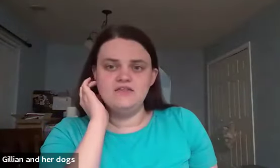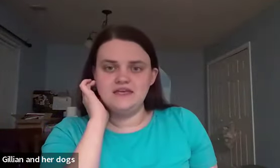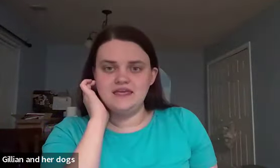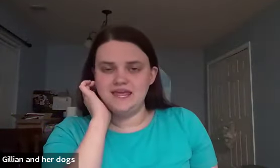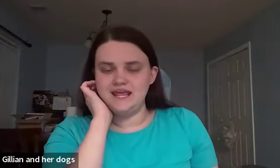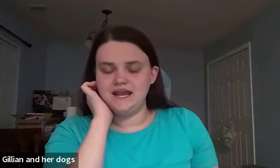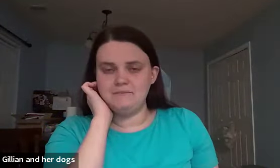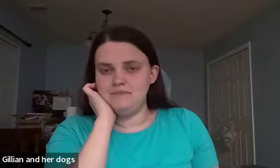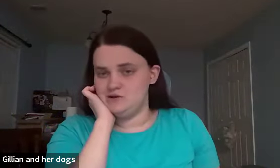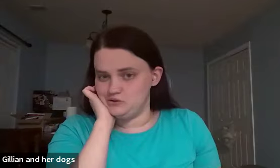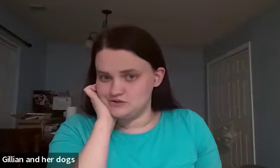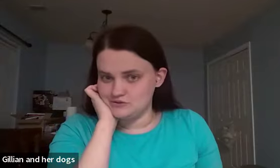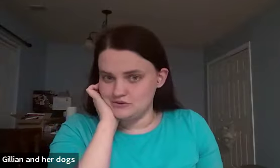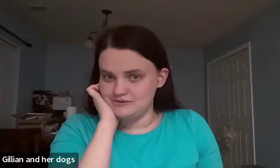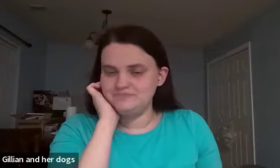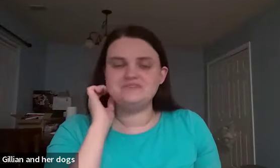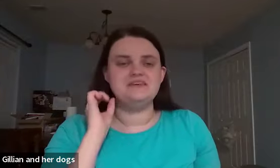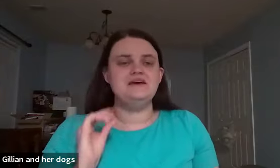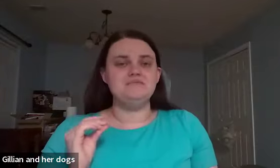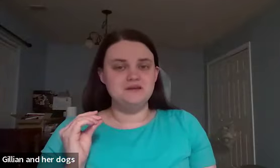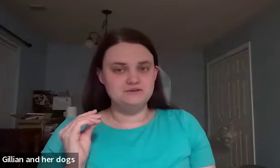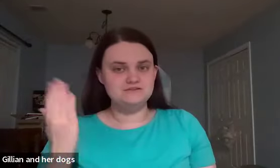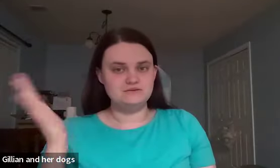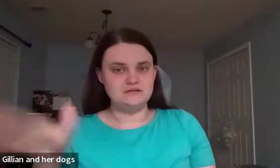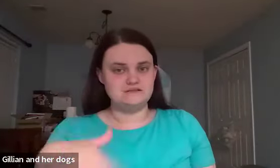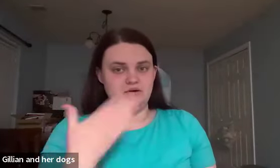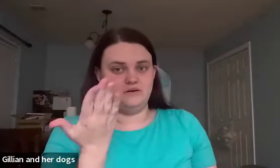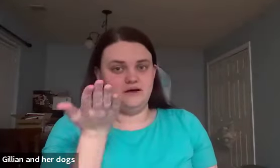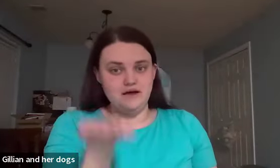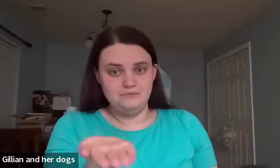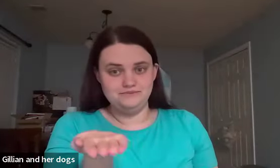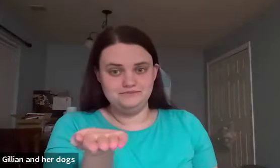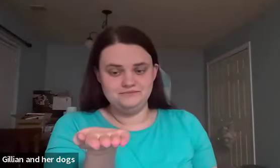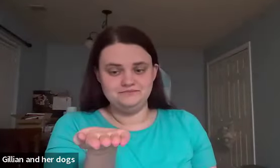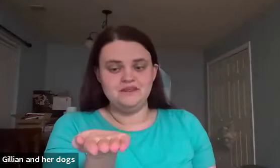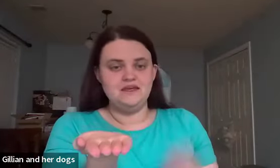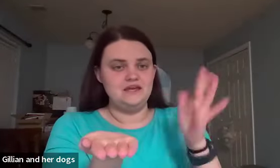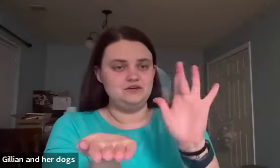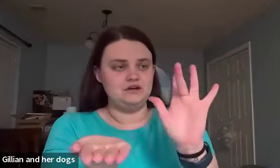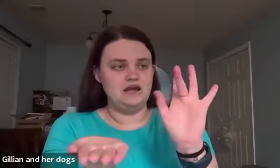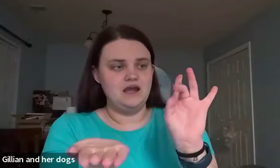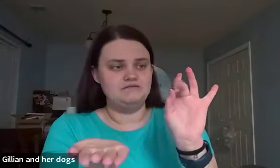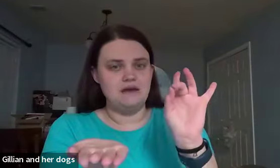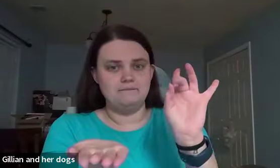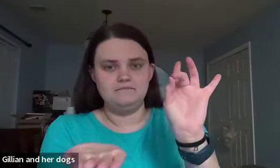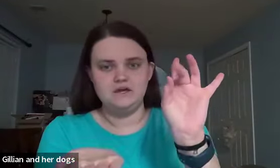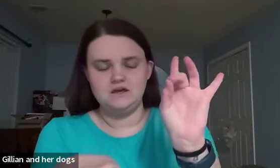And then middle school. Middle school is palm up. You're gonna have